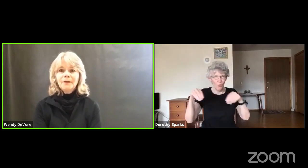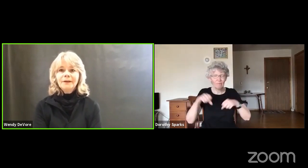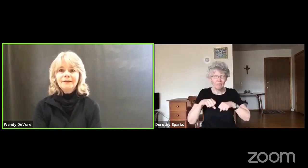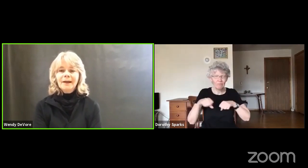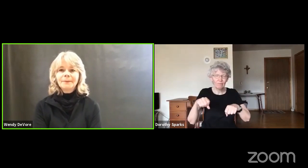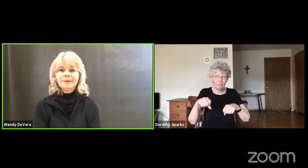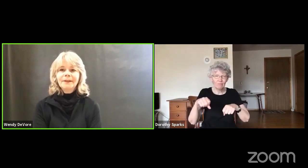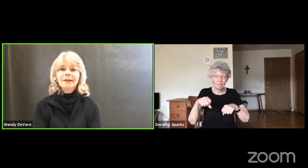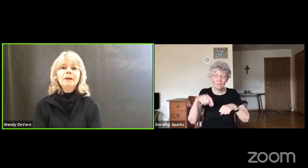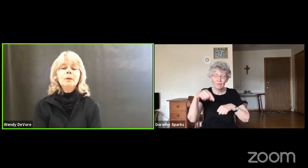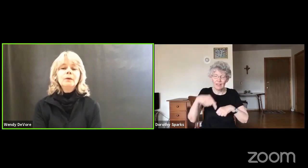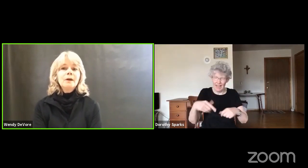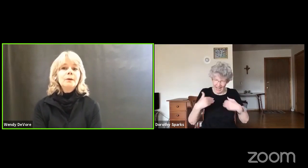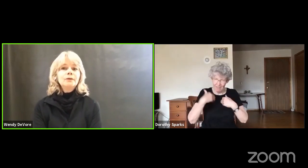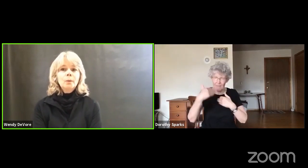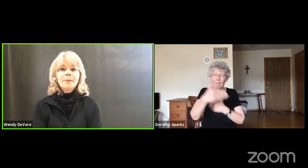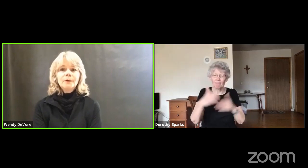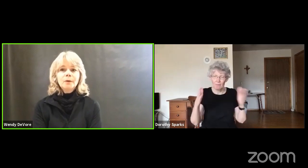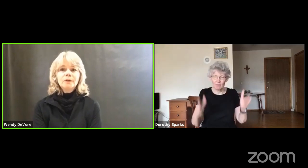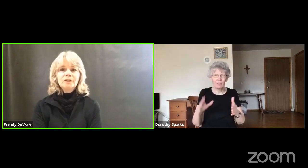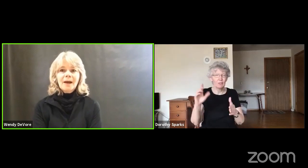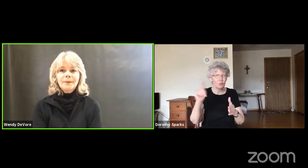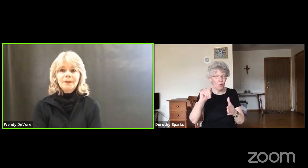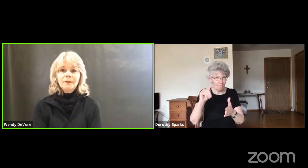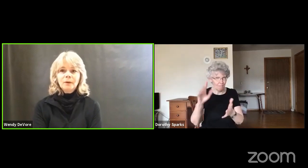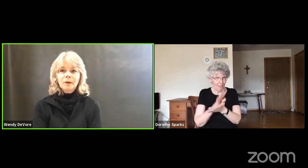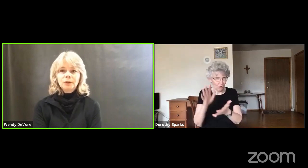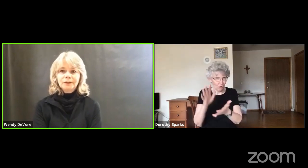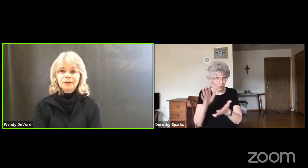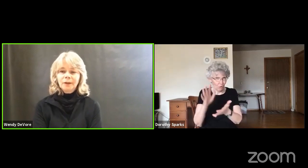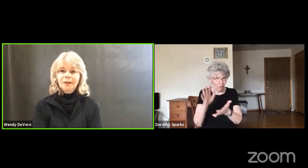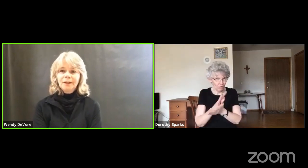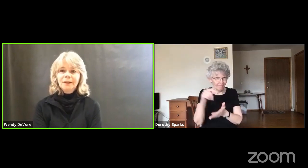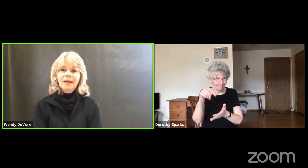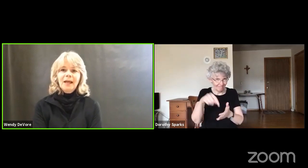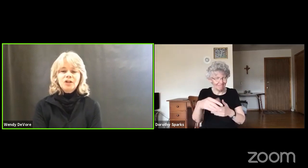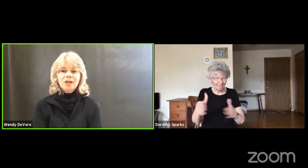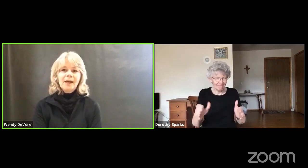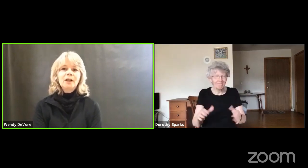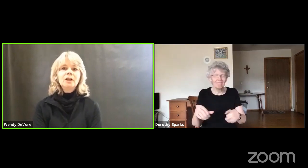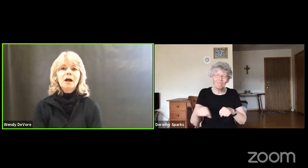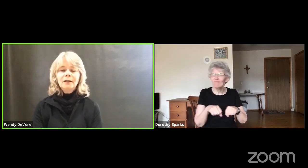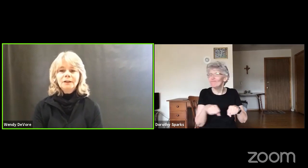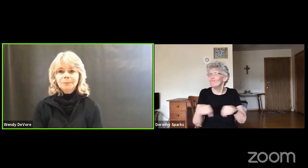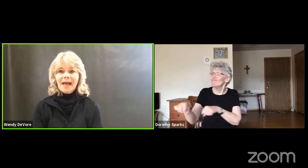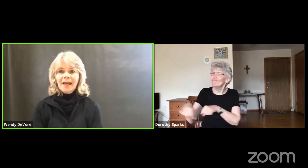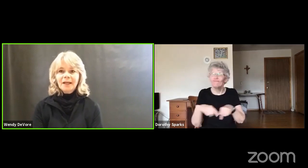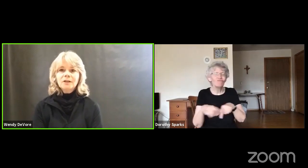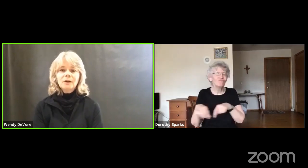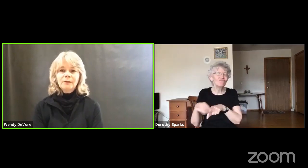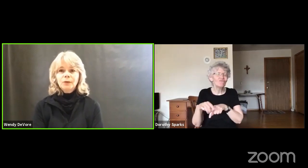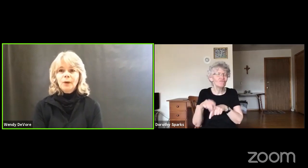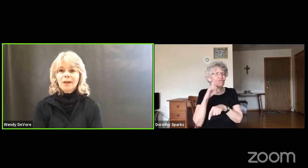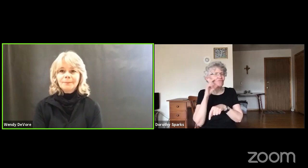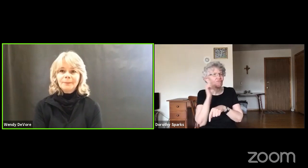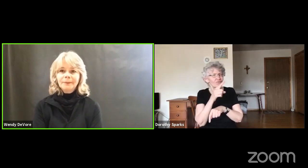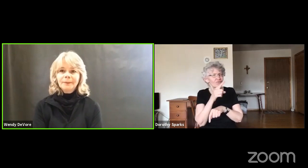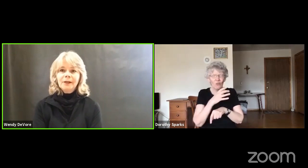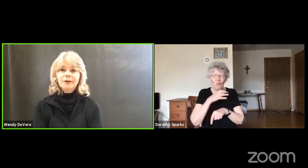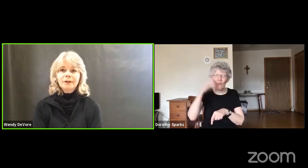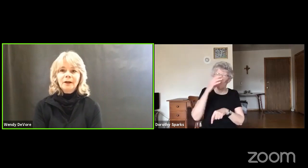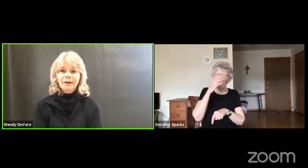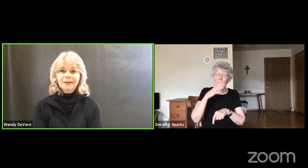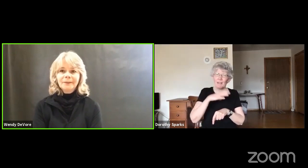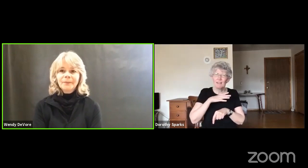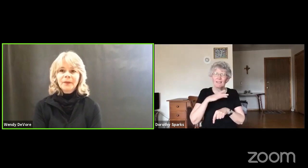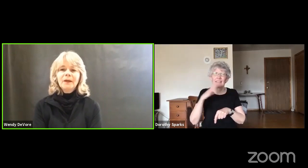Another example was there was a woman who was shopping in the grocery store and she had a large package of toilet paper